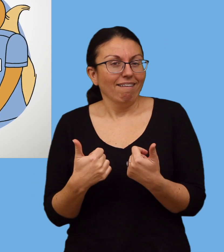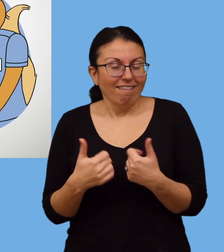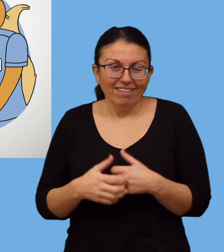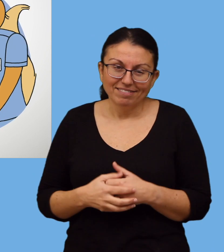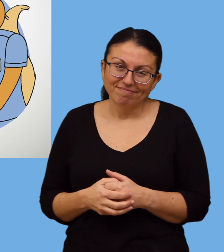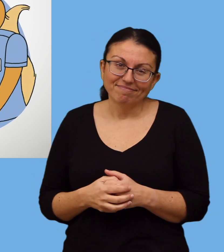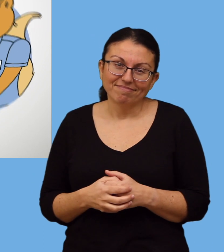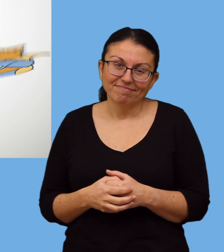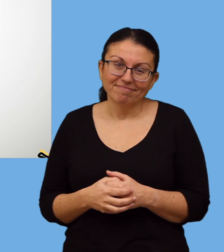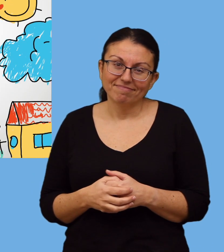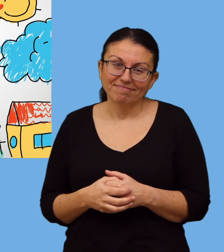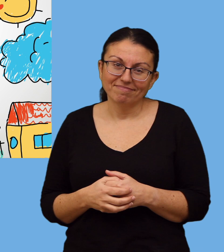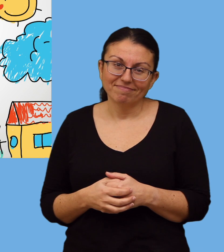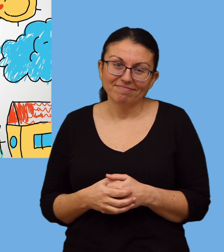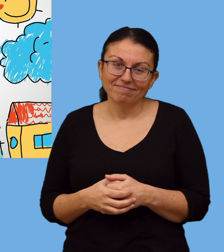felt better.